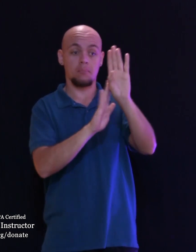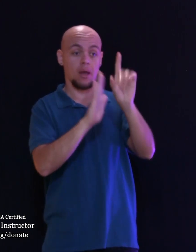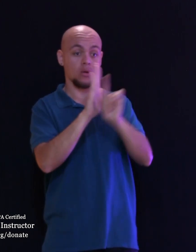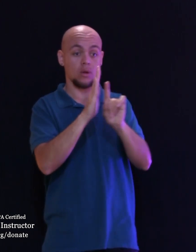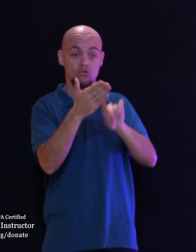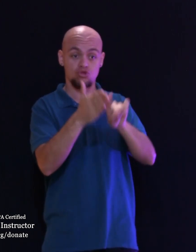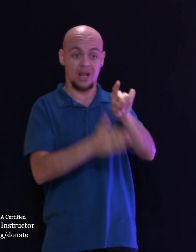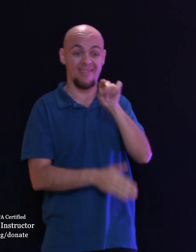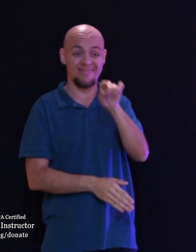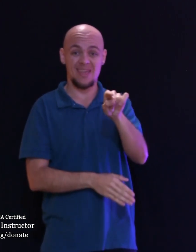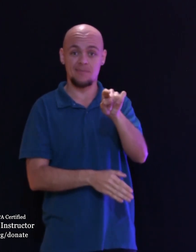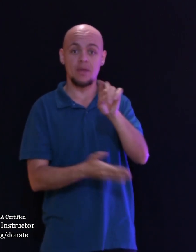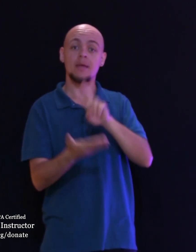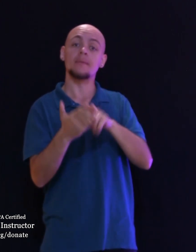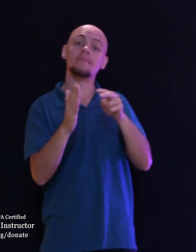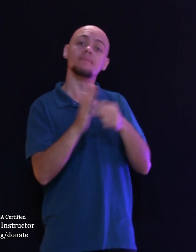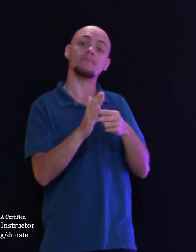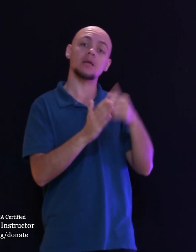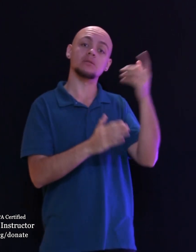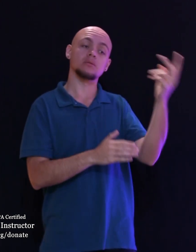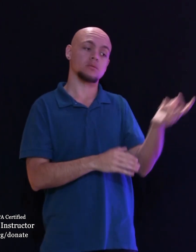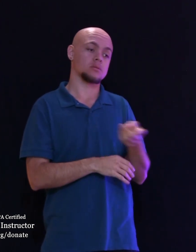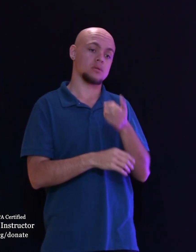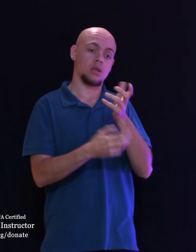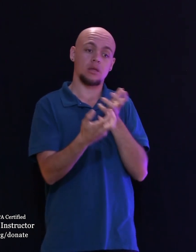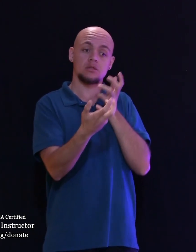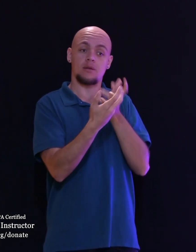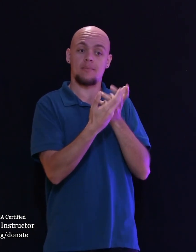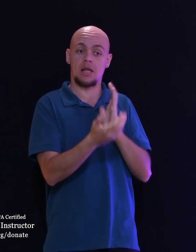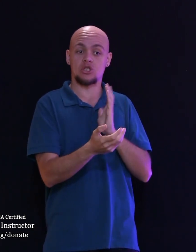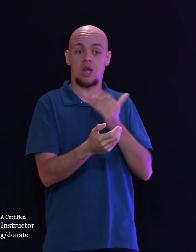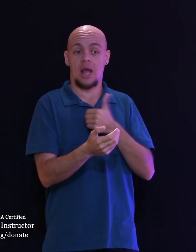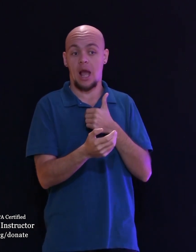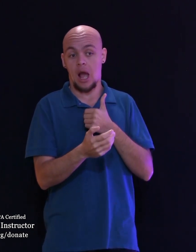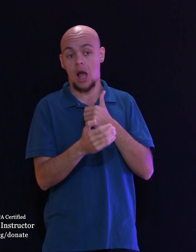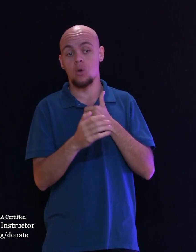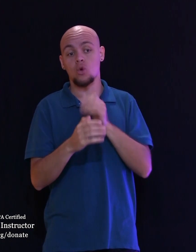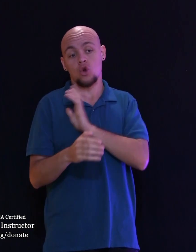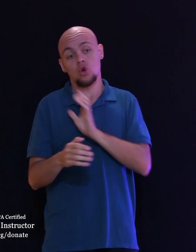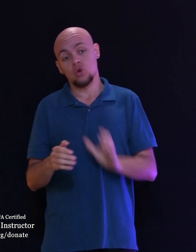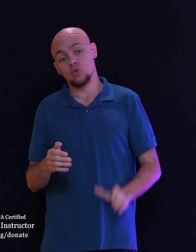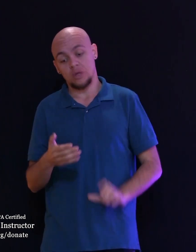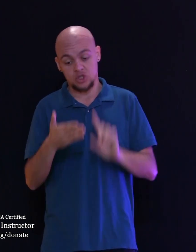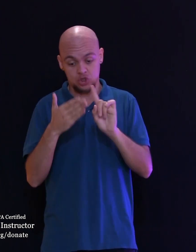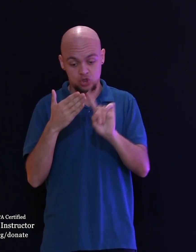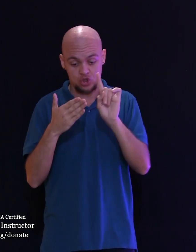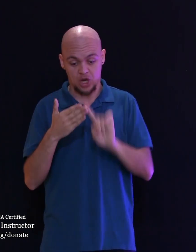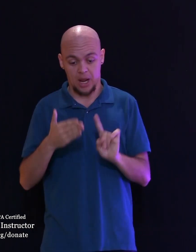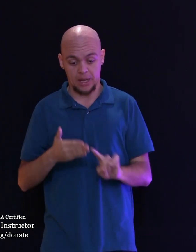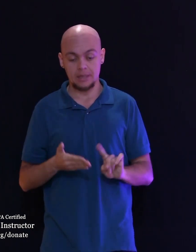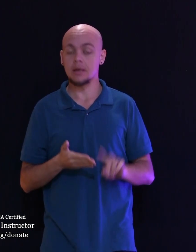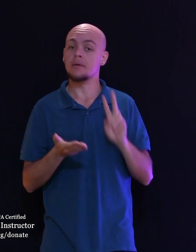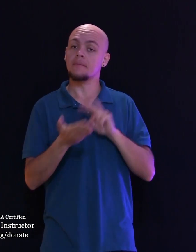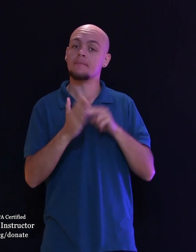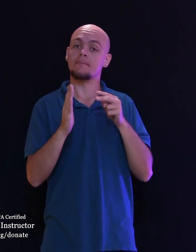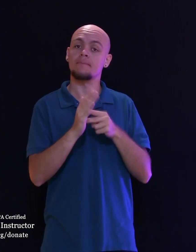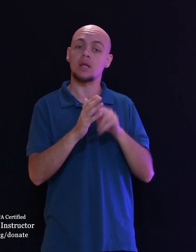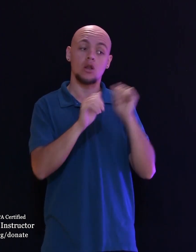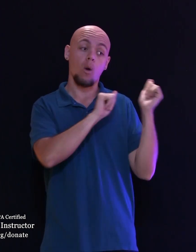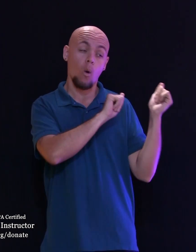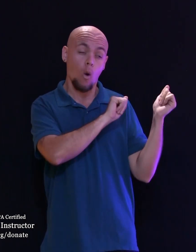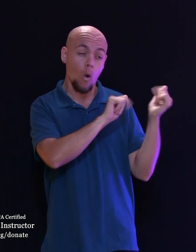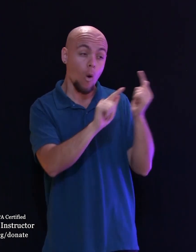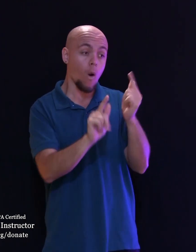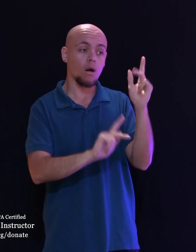on them to make sure they match up to all our Christian checklist, well, then we have to be non-discriminatory